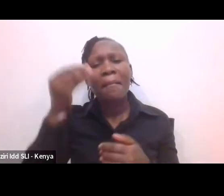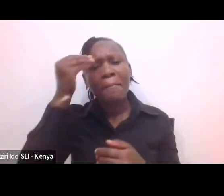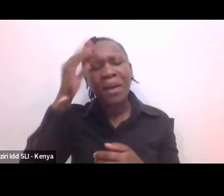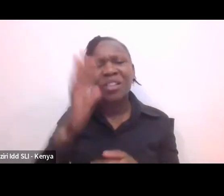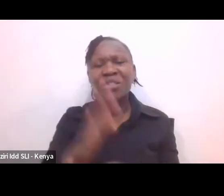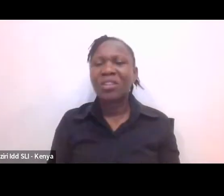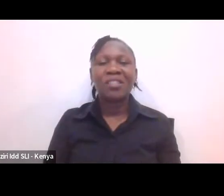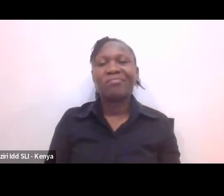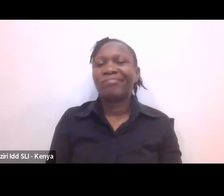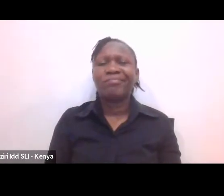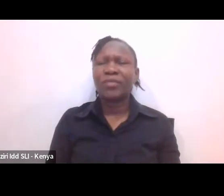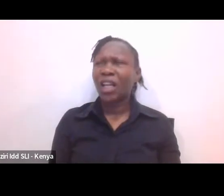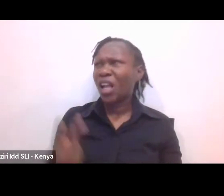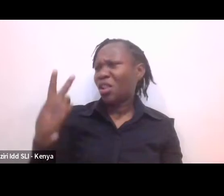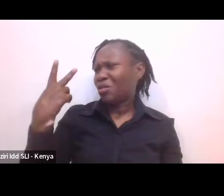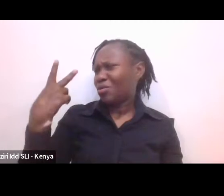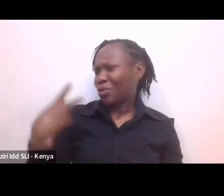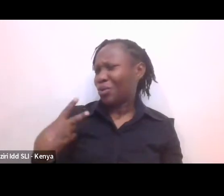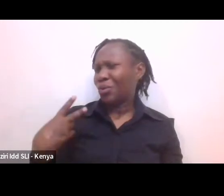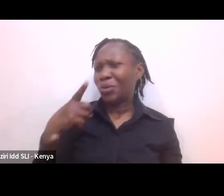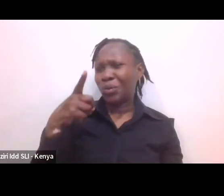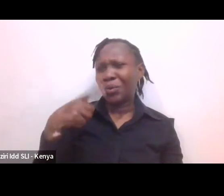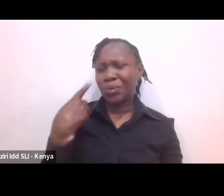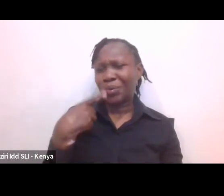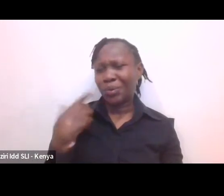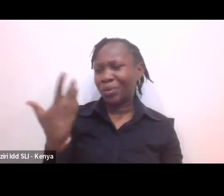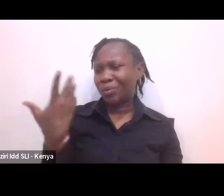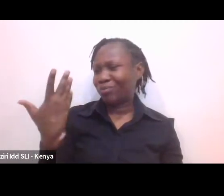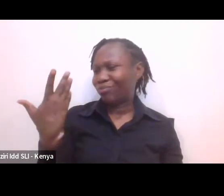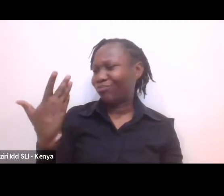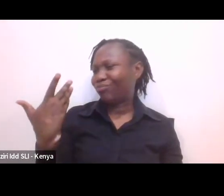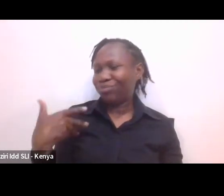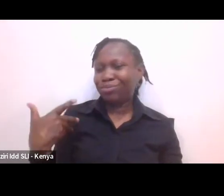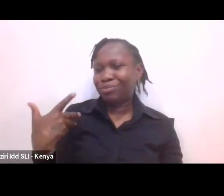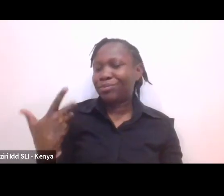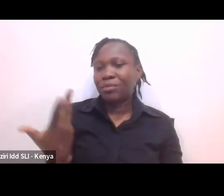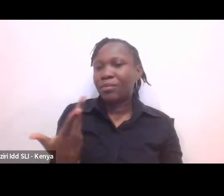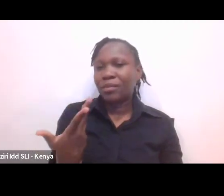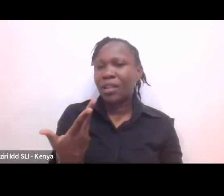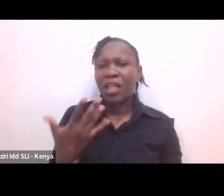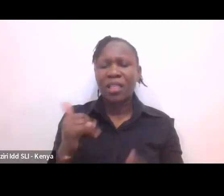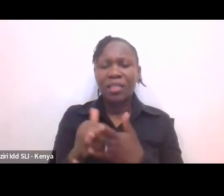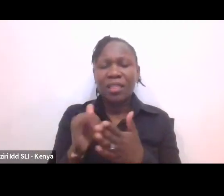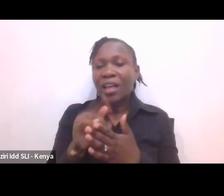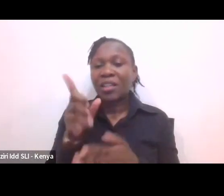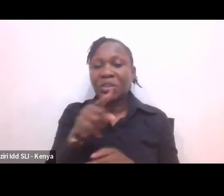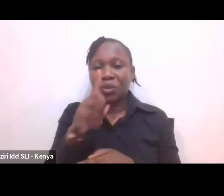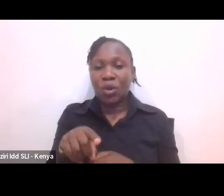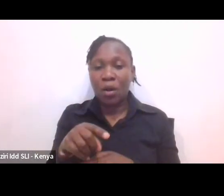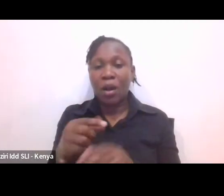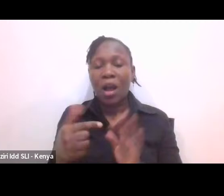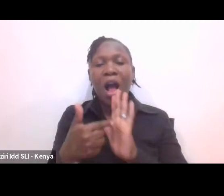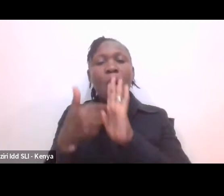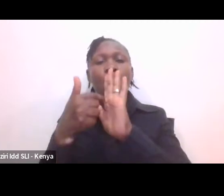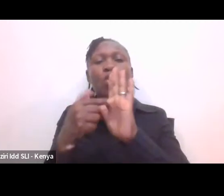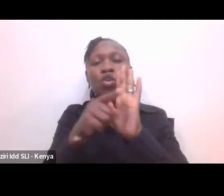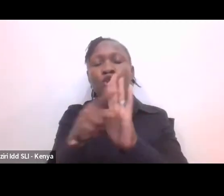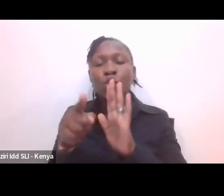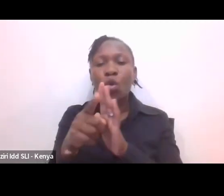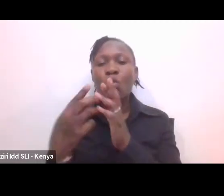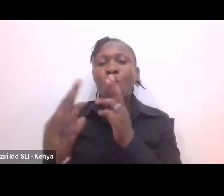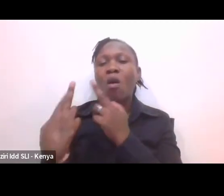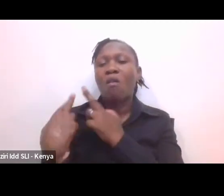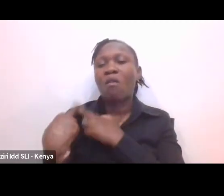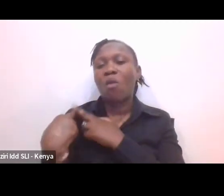kind of person you are, and that's fantastic because I can show you the roles that people like you can and do